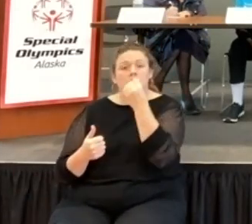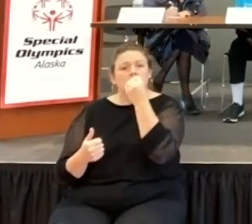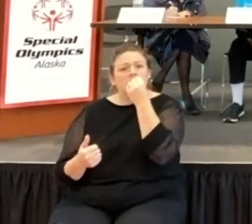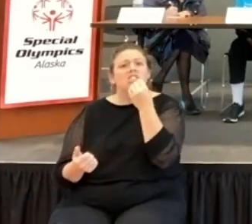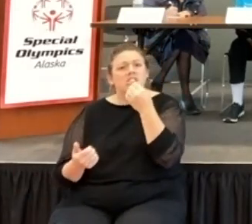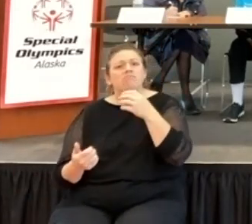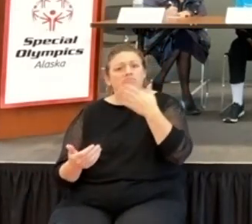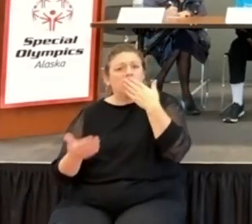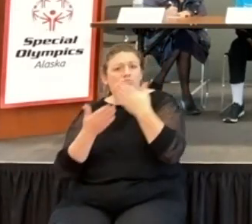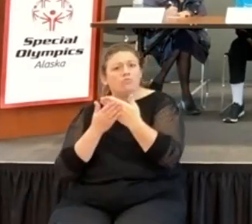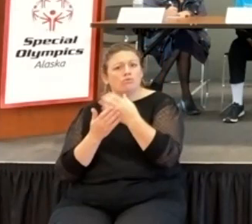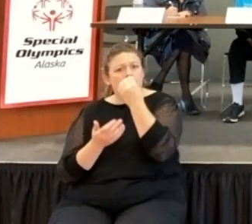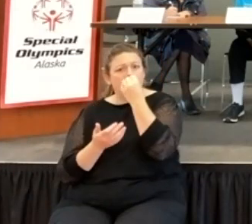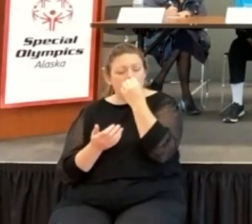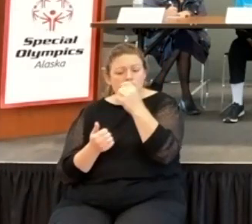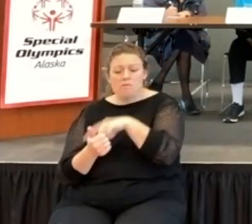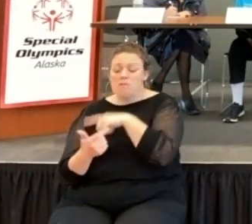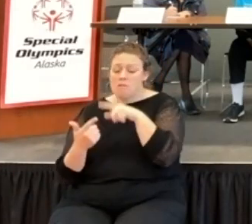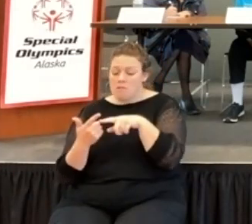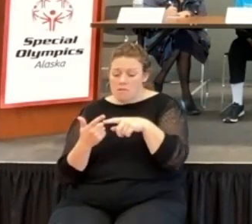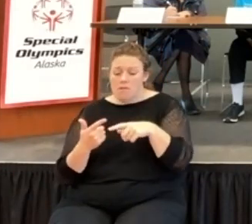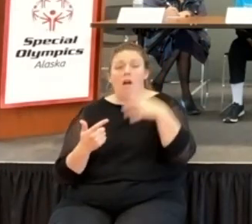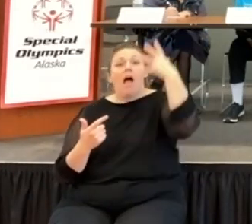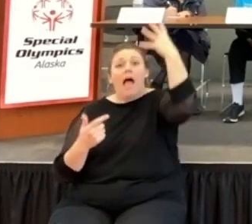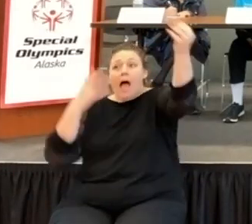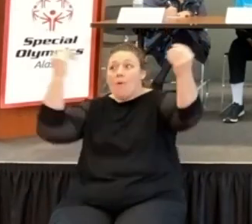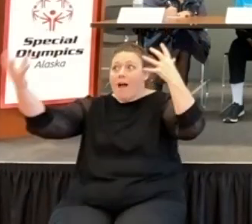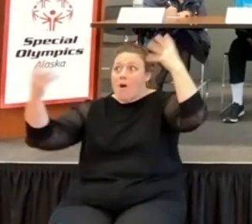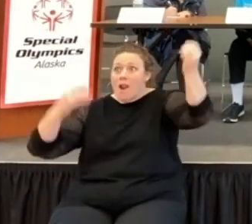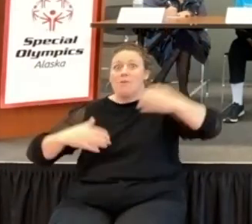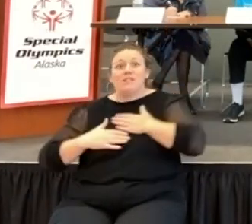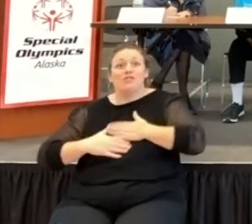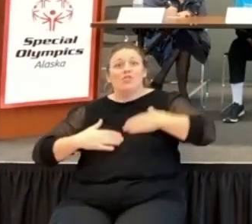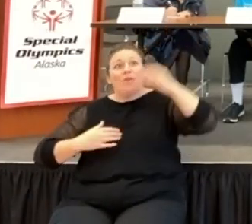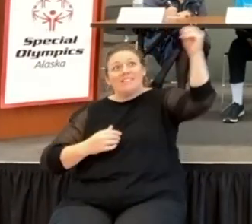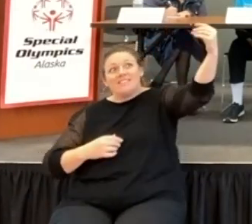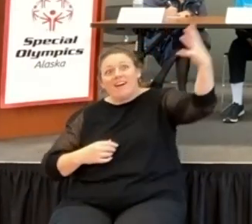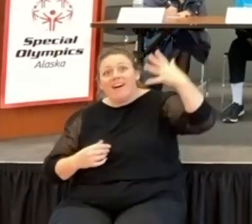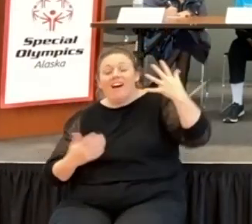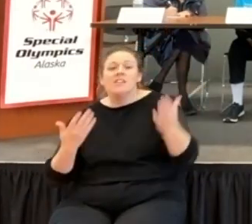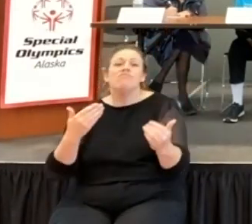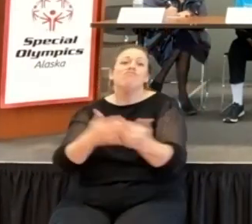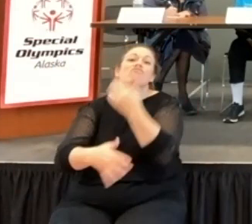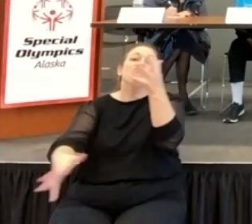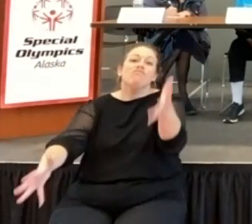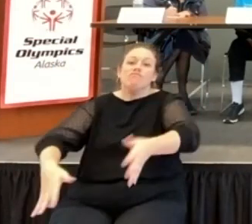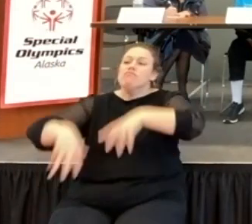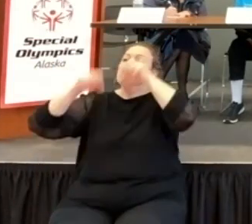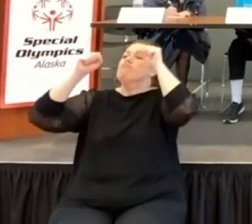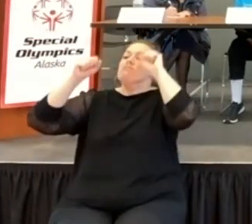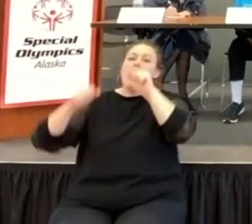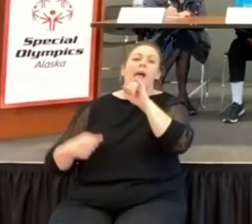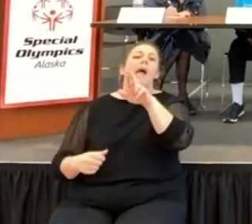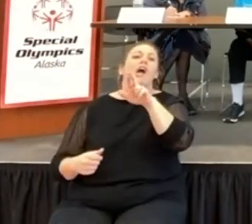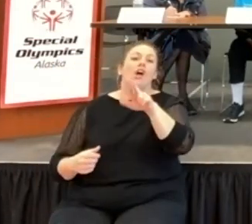that good fresh air and enjoy that sun. Number three, take care not only your